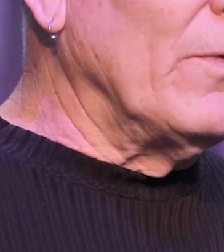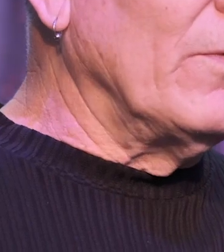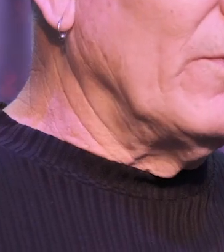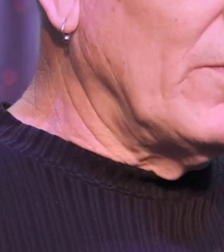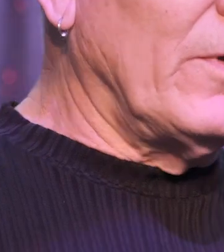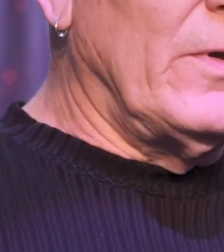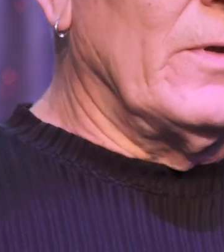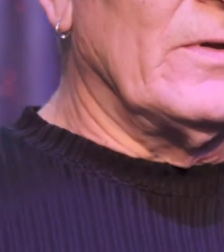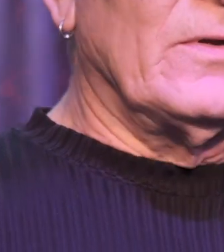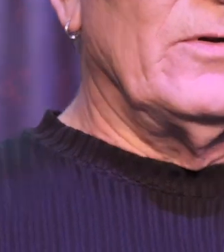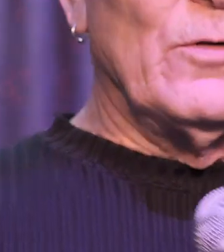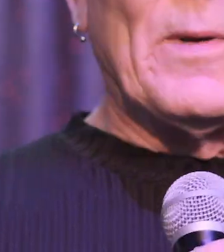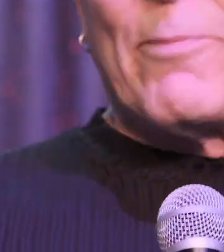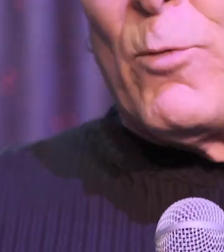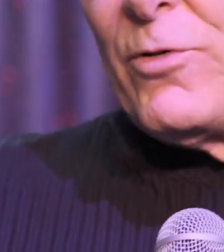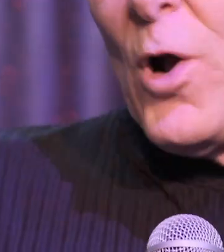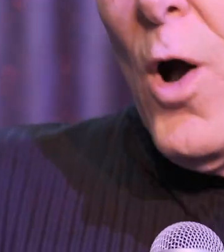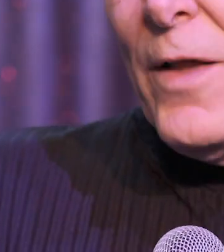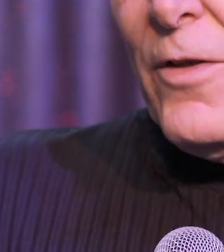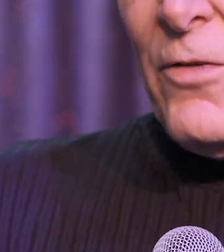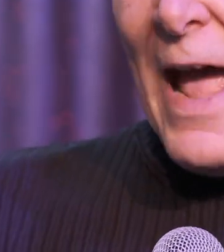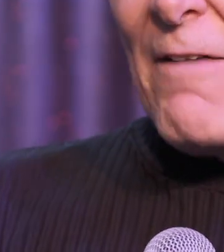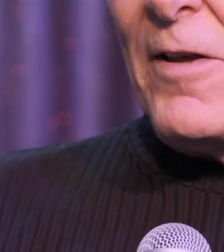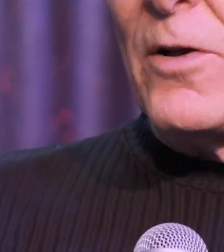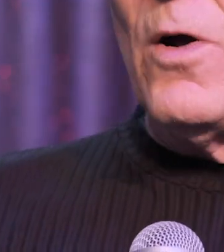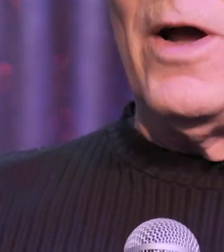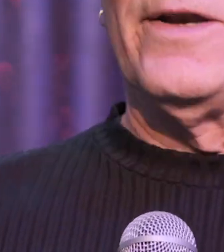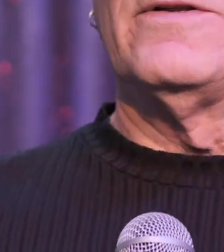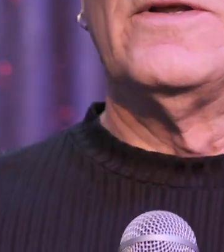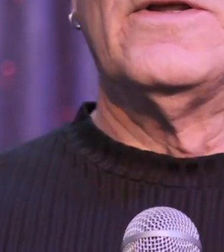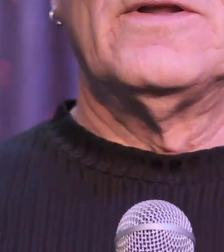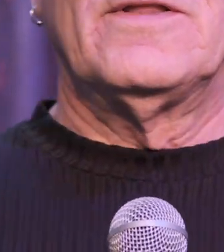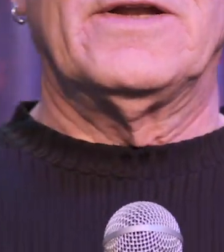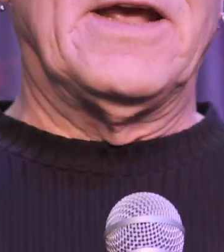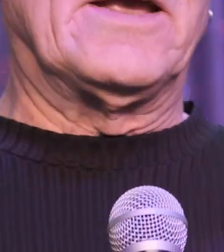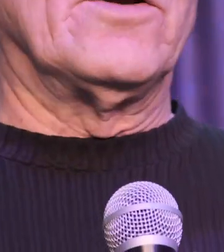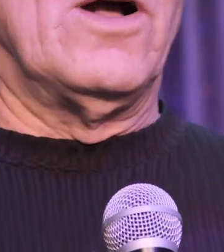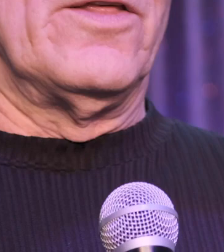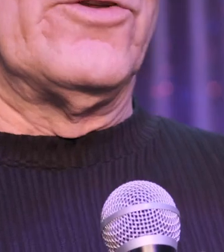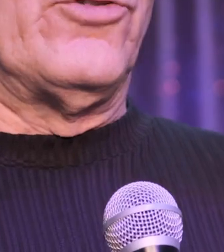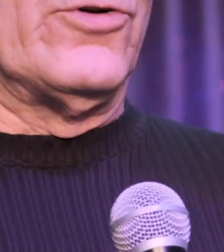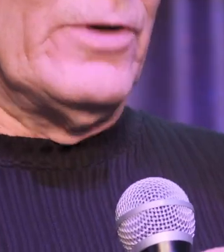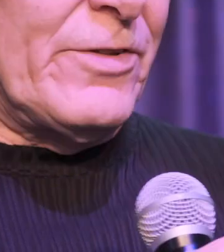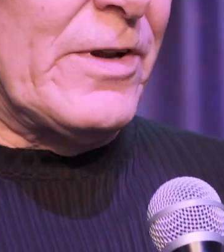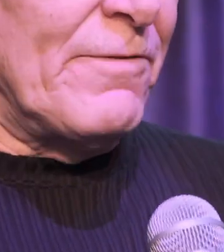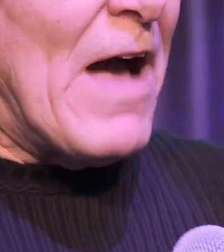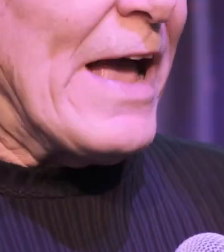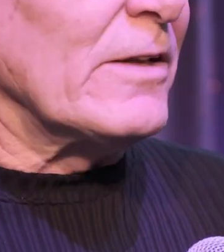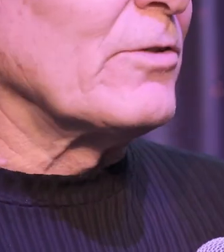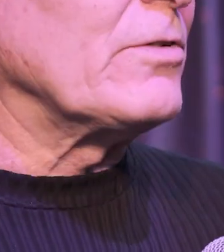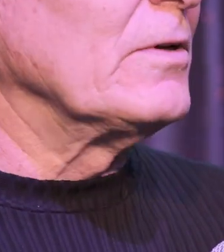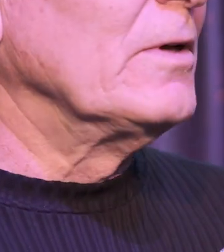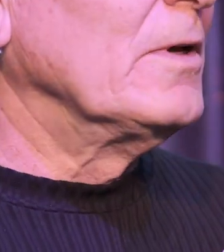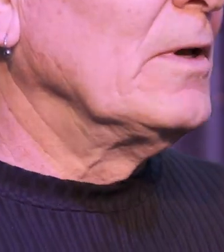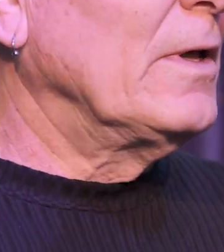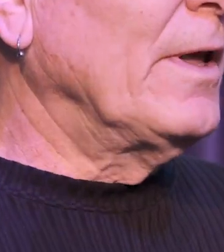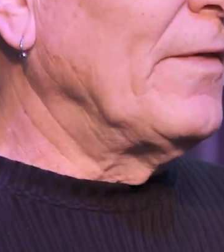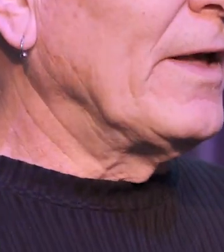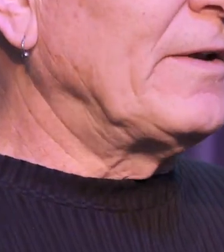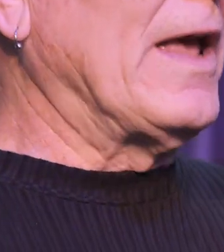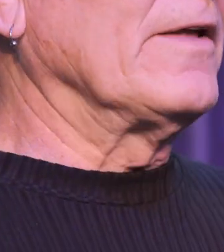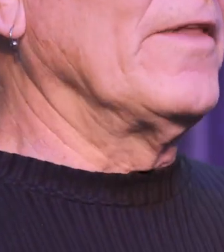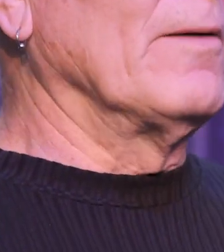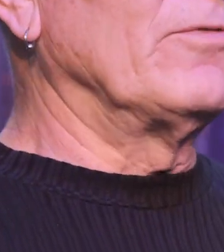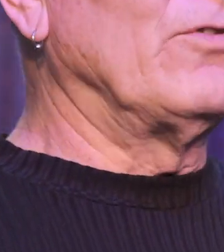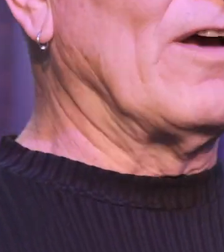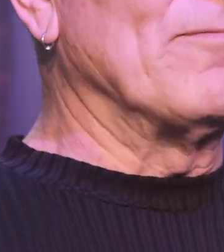found the newspaper was gone. The staff had gone, they had taken all of the journalistic files, and